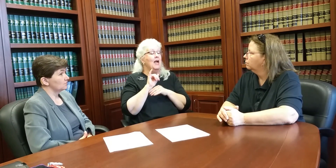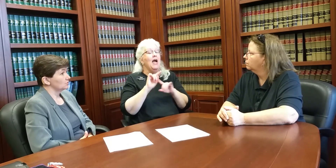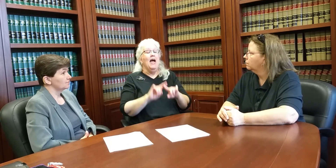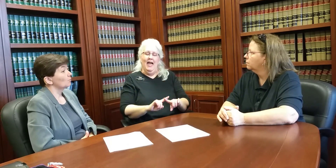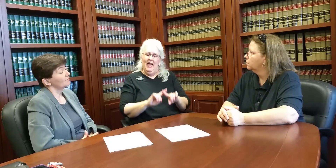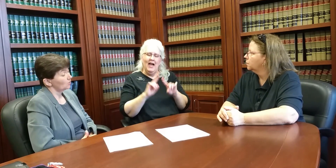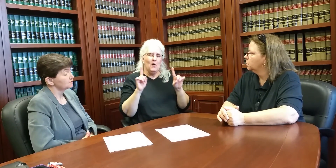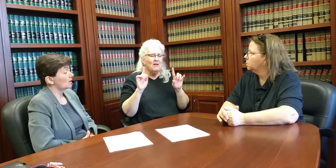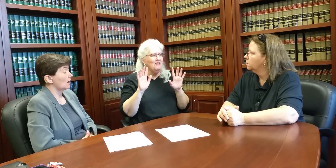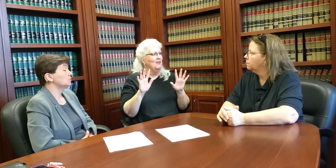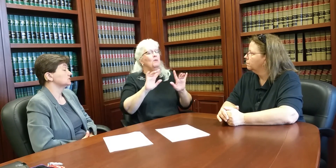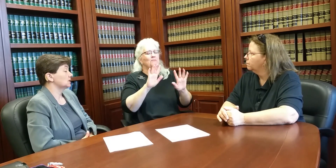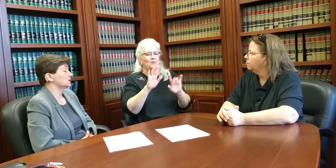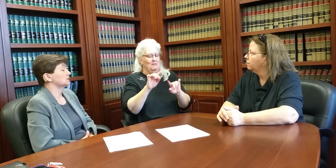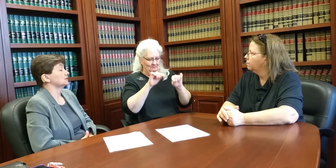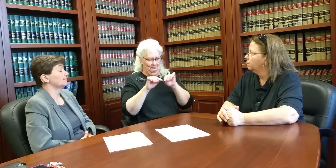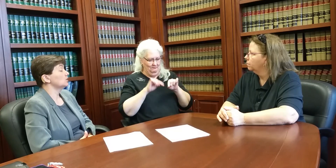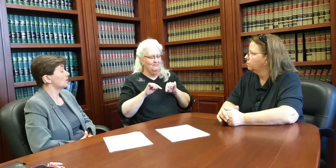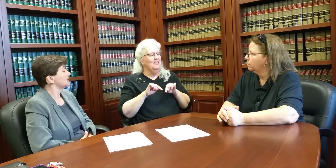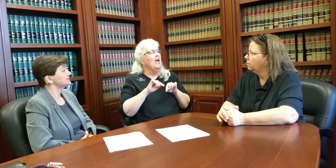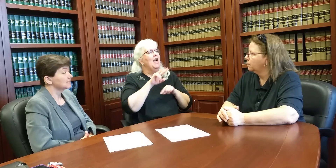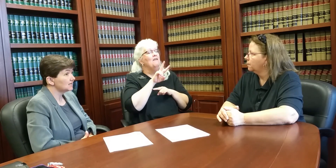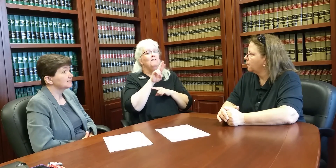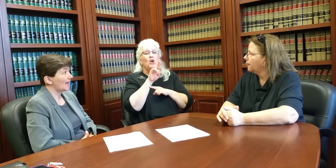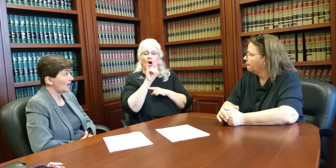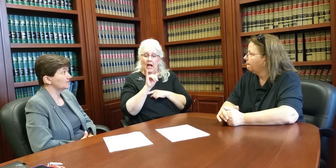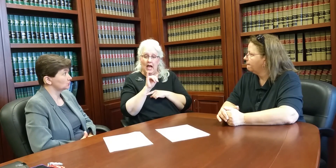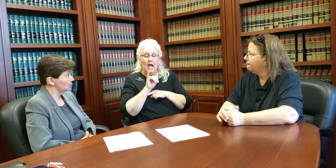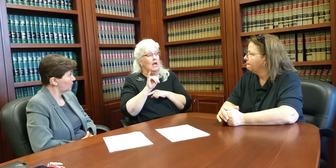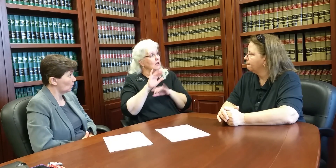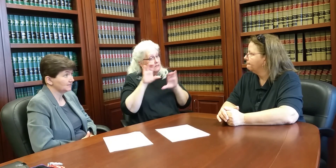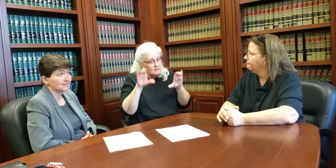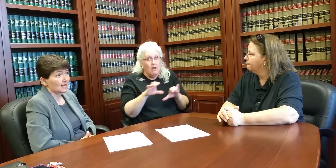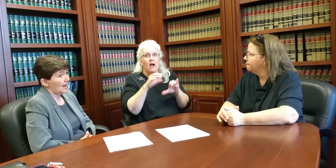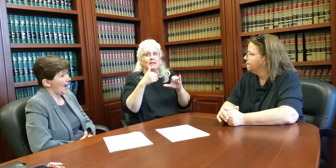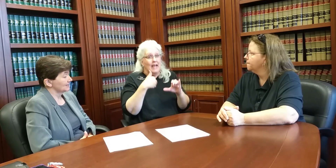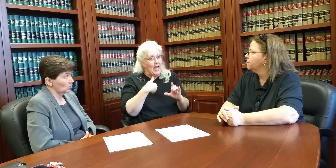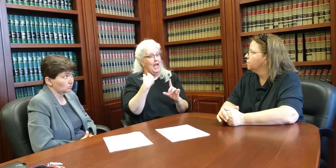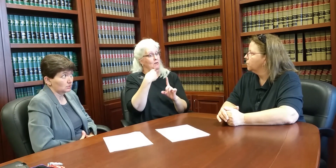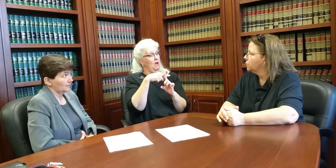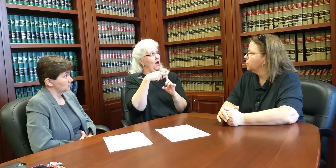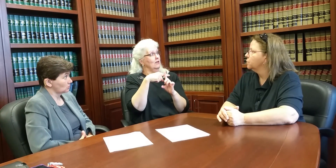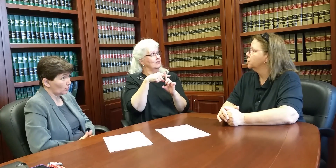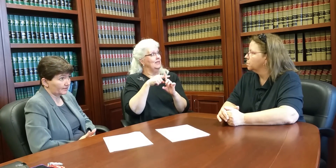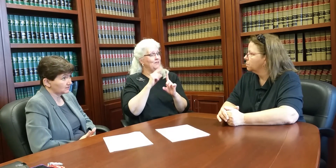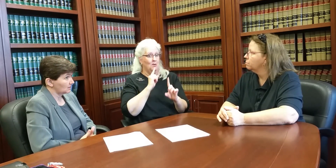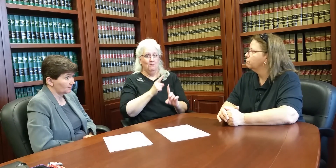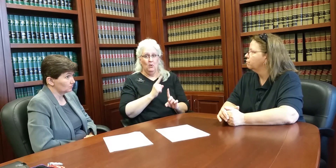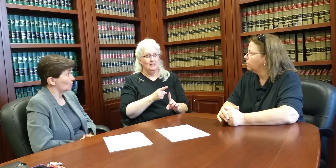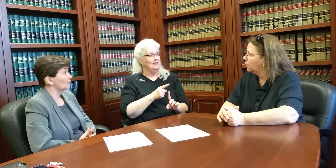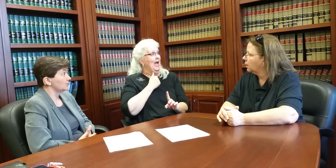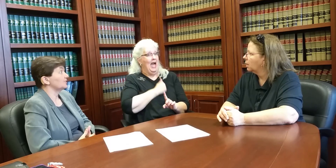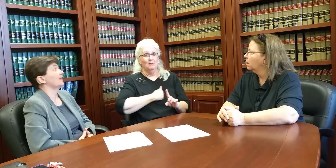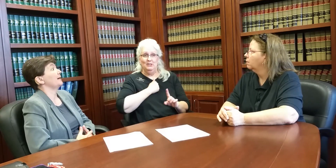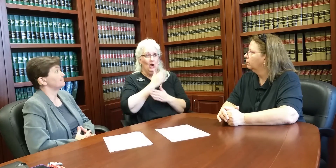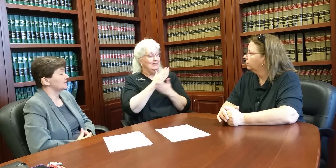However, well, first of all, I'm going to state that the BRI does have its good point. I'm sorry that some of you don't agree with that, but